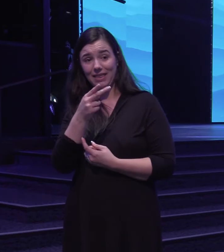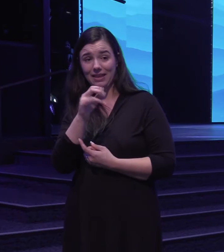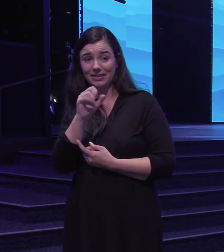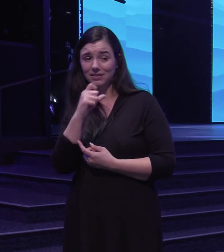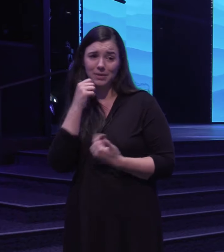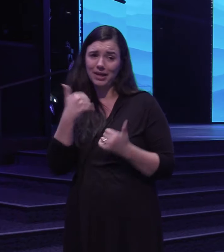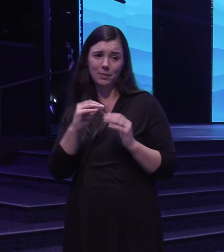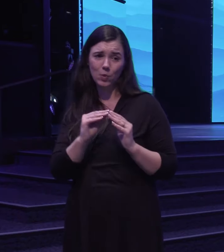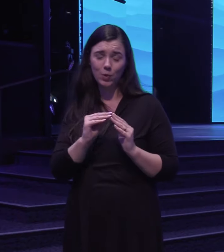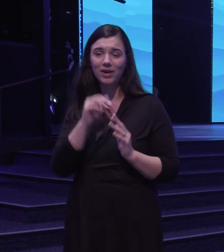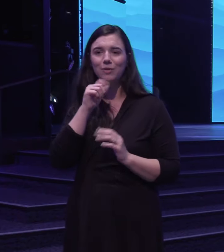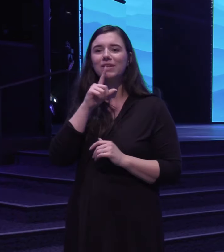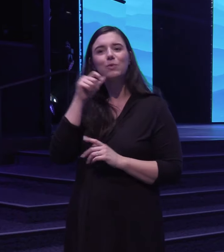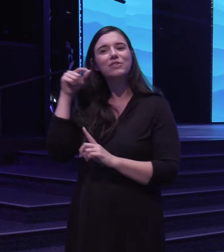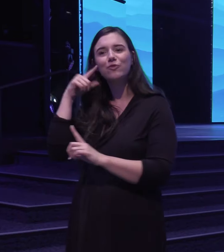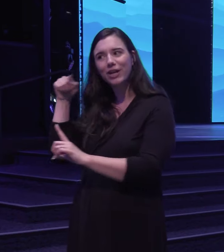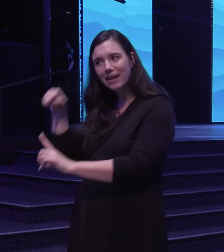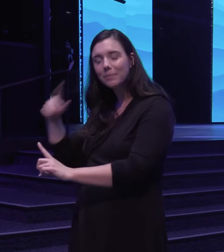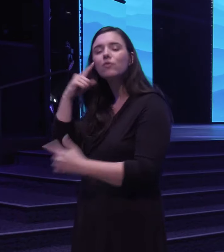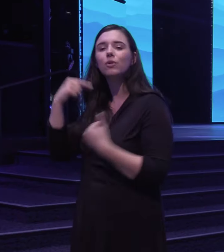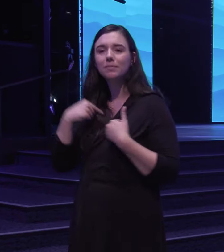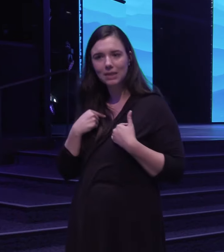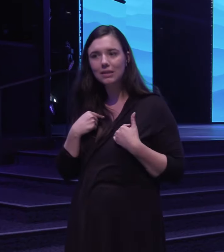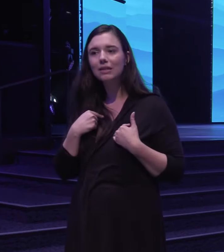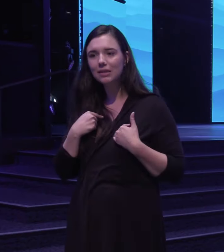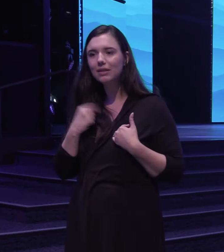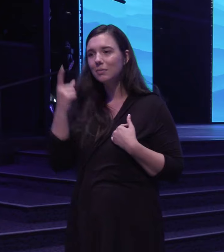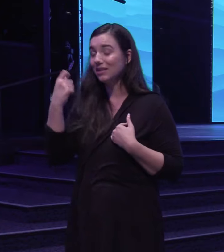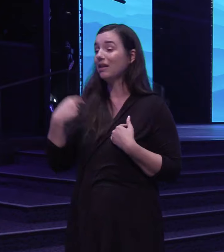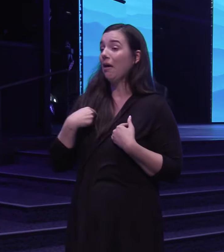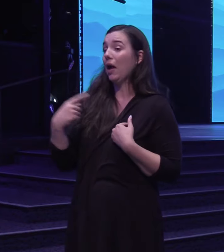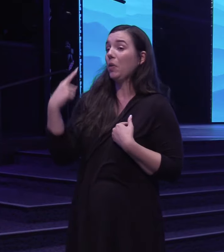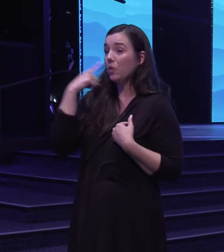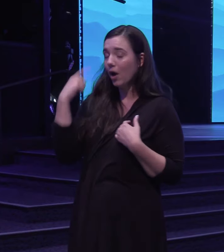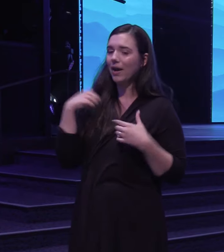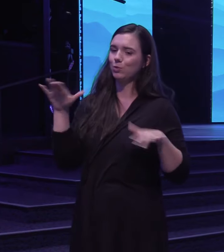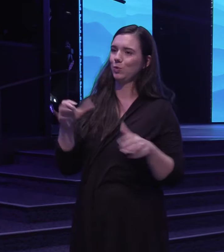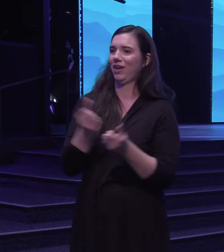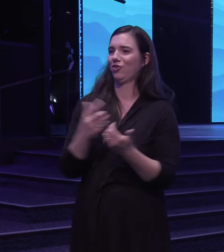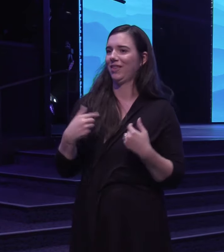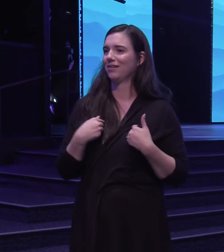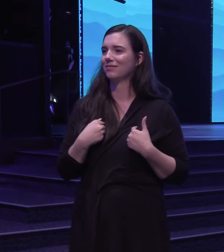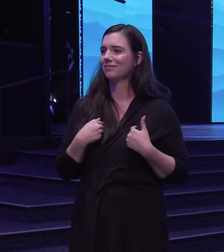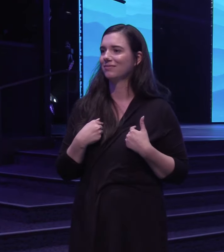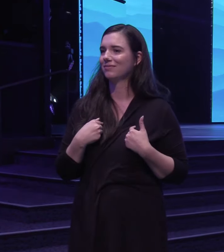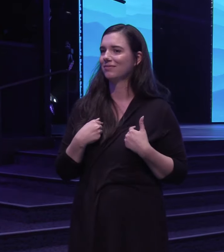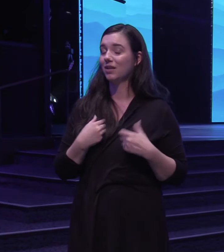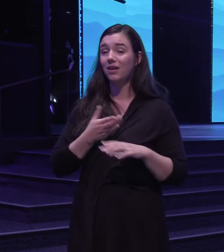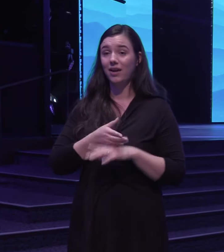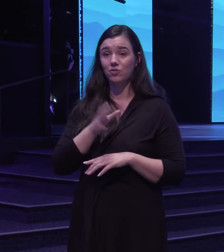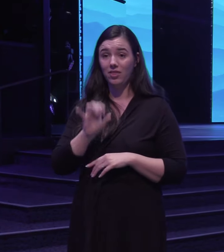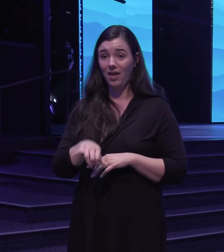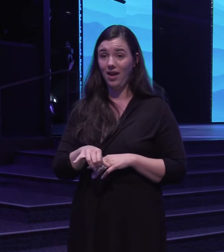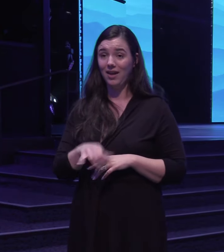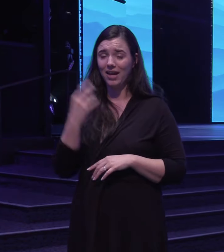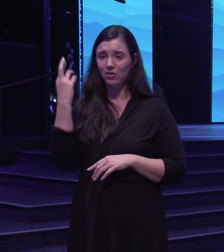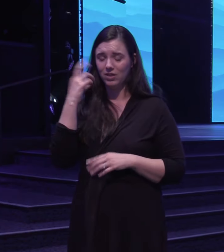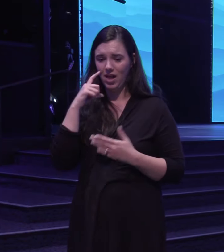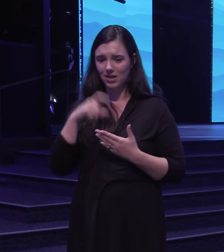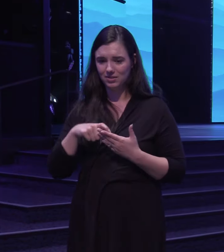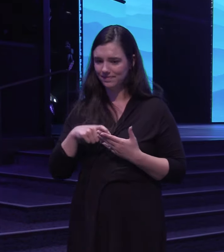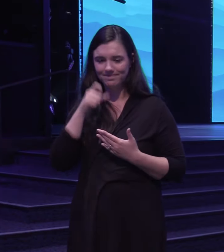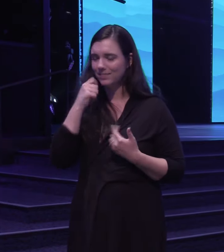But it wasn't really for him. It was for me. Because, see, I thought I was doing all this stuff. And after that, I